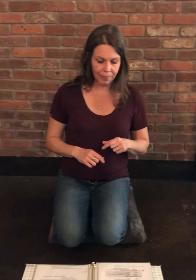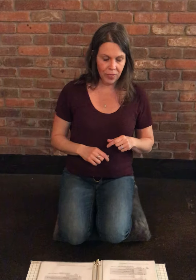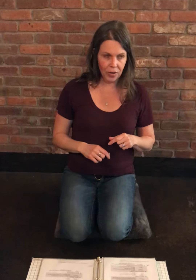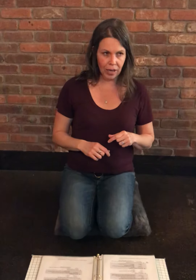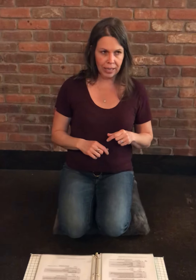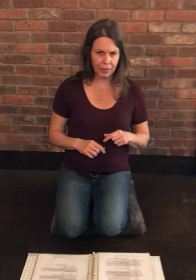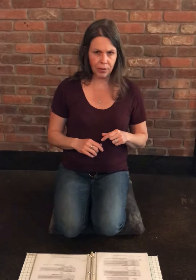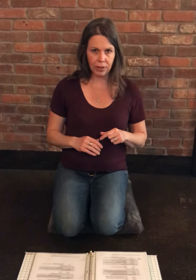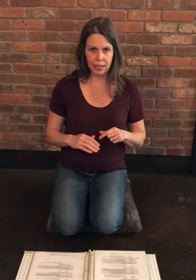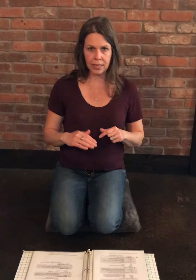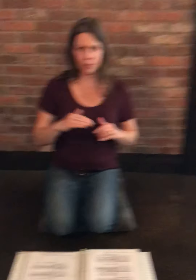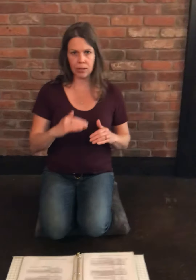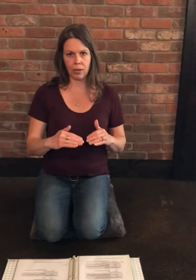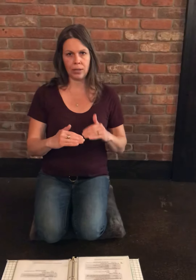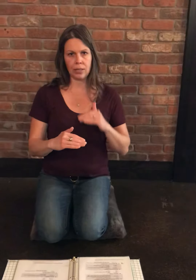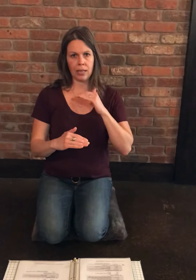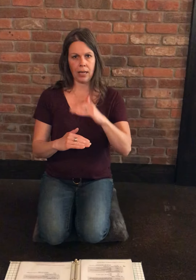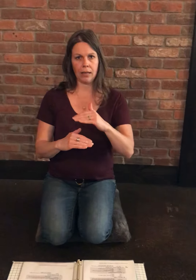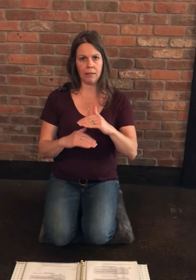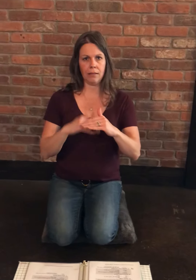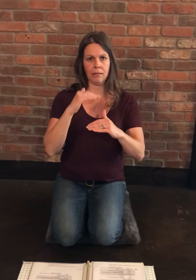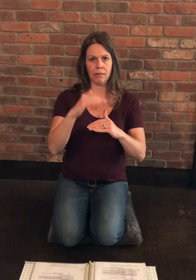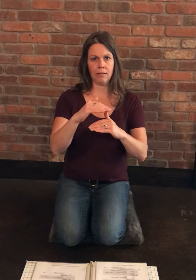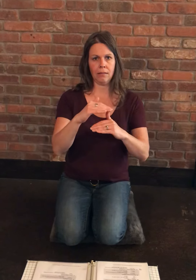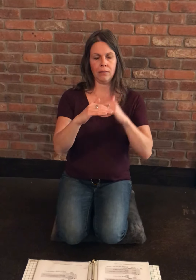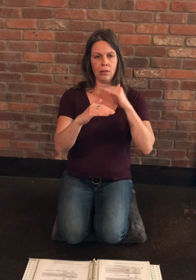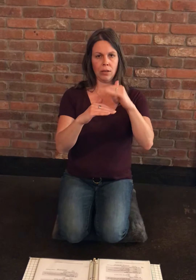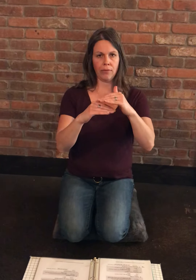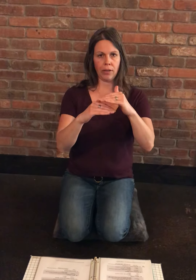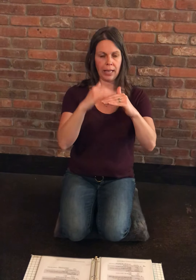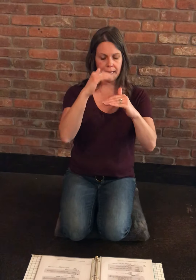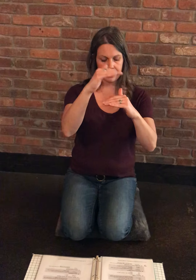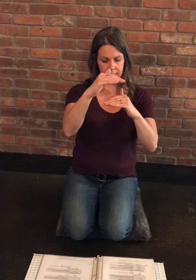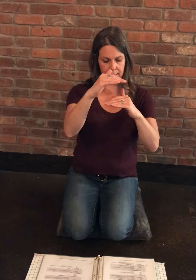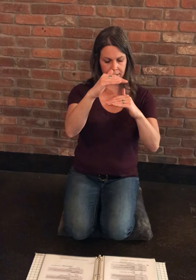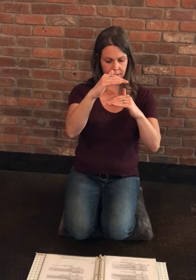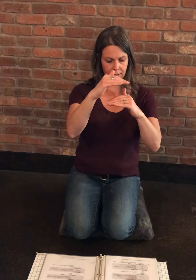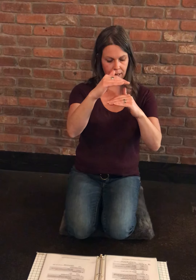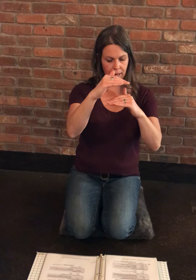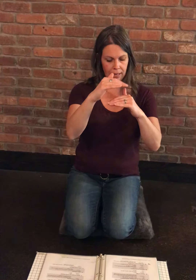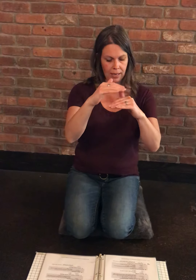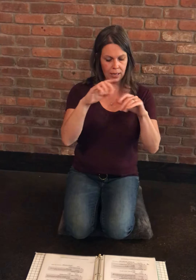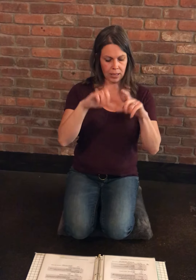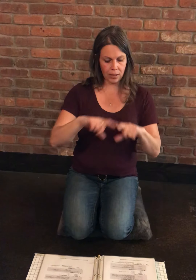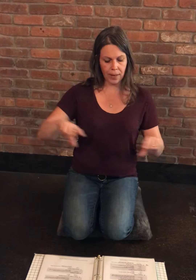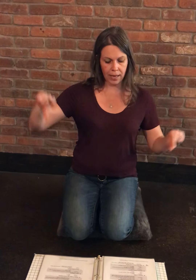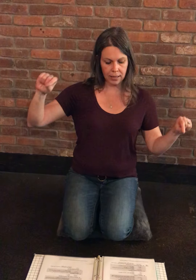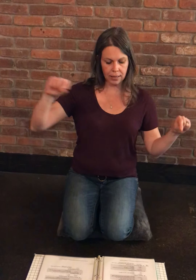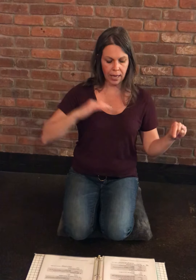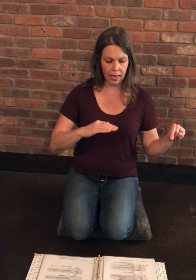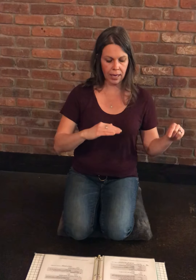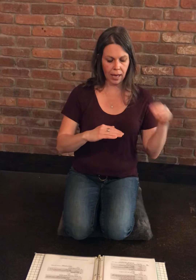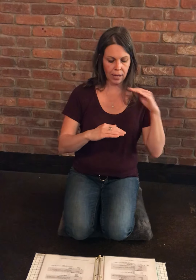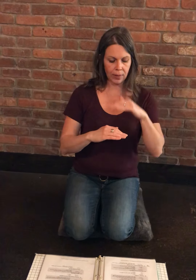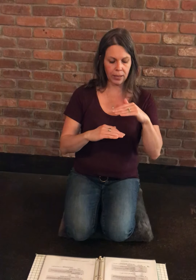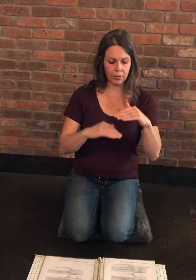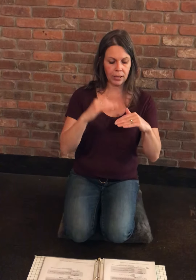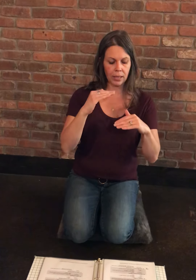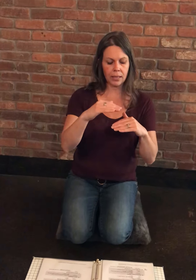So kind of like feudalism, so you just like do the different classes, okay? Japan's Heian